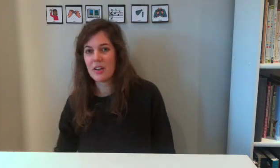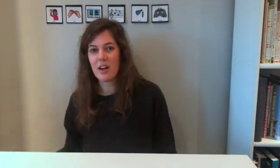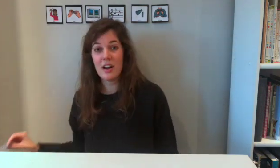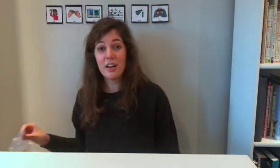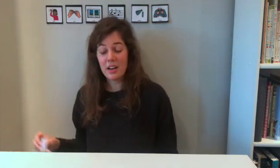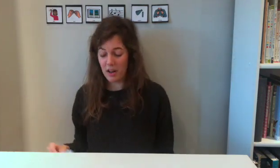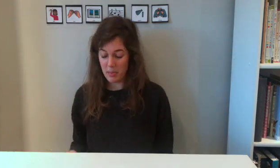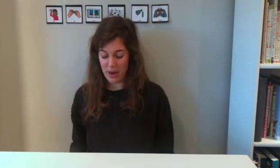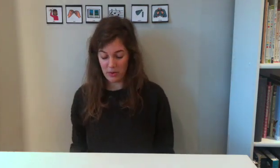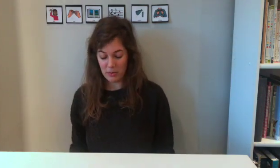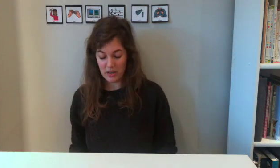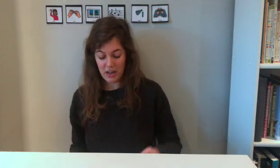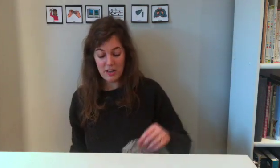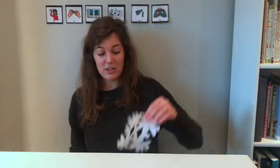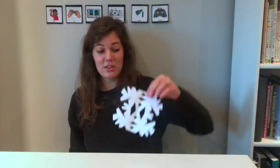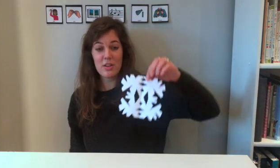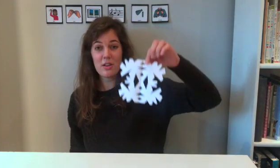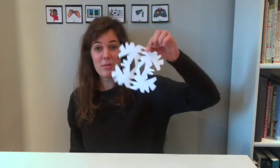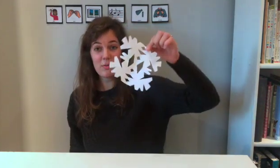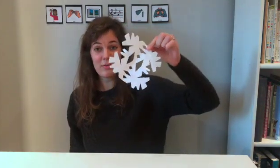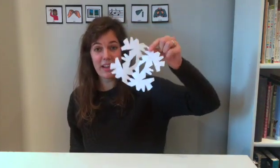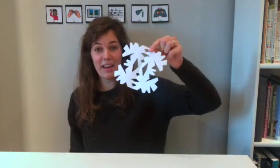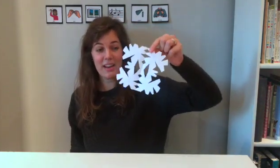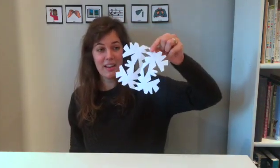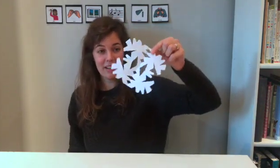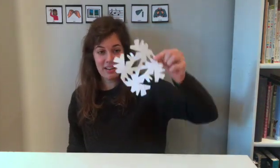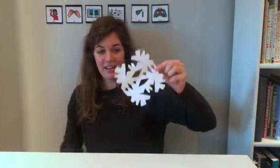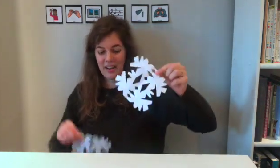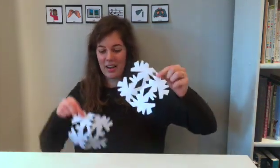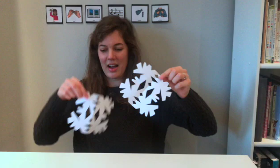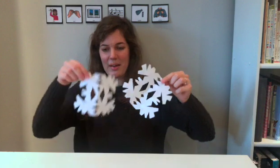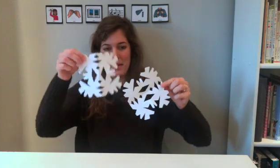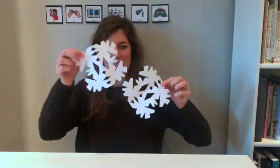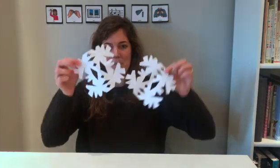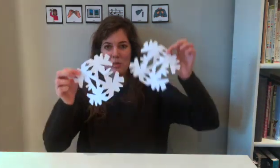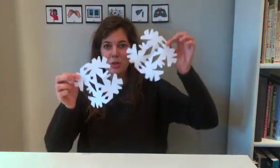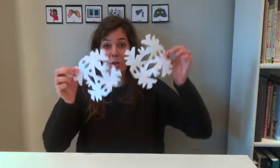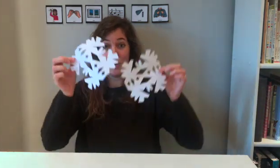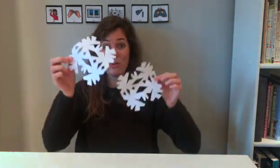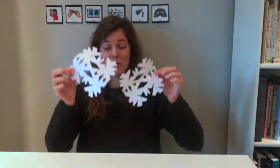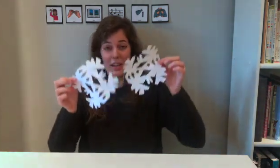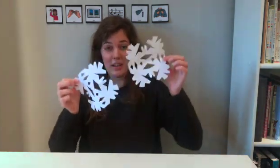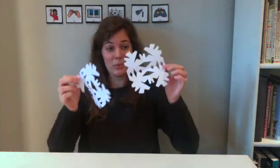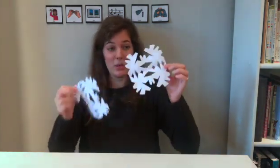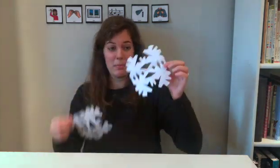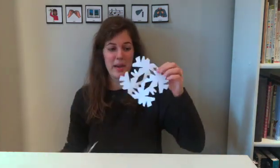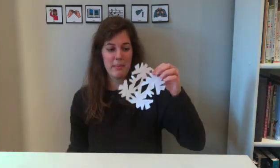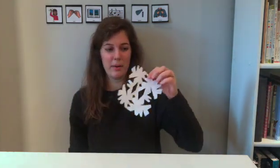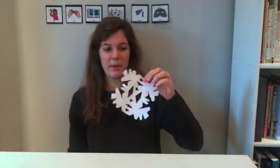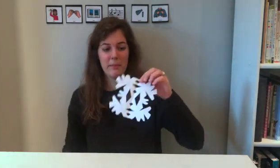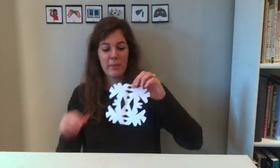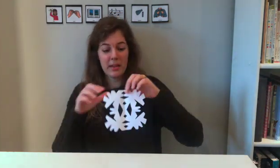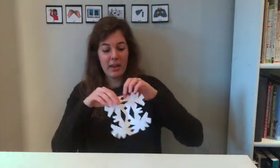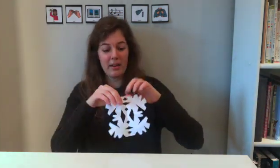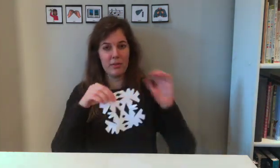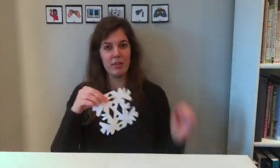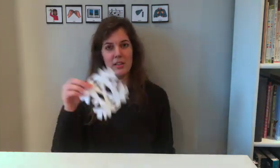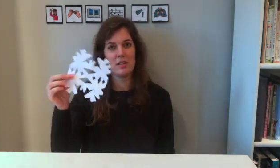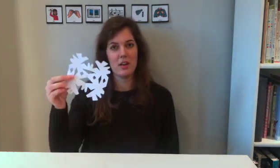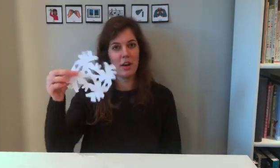song about a snowflake. I made some snowflakes with paper. And for this song, you